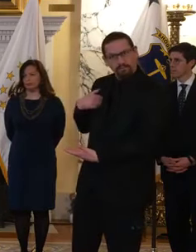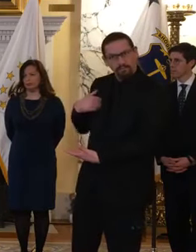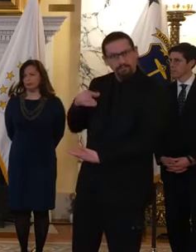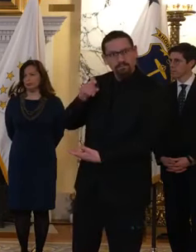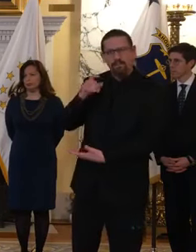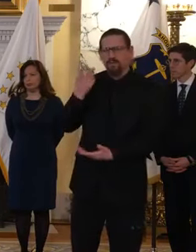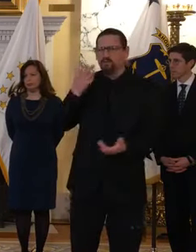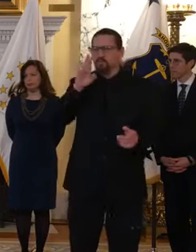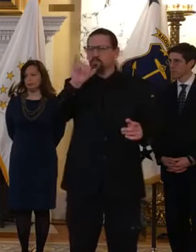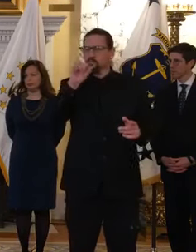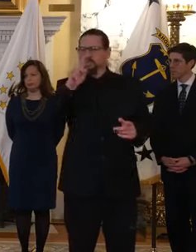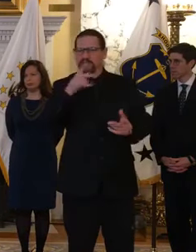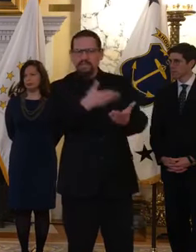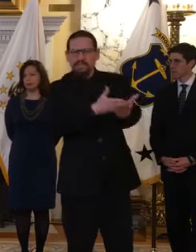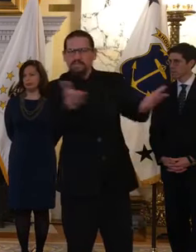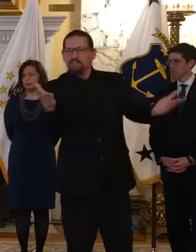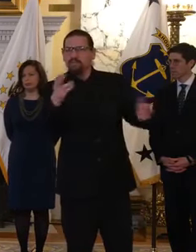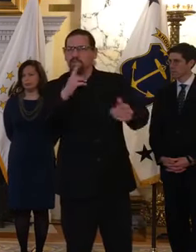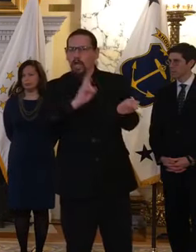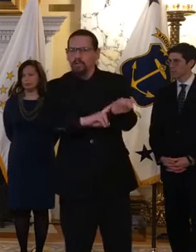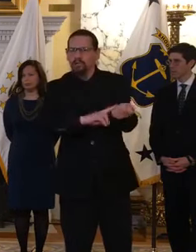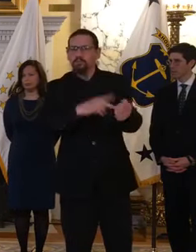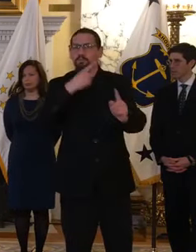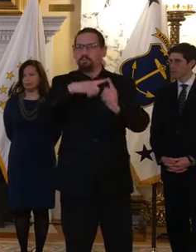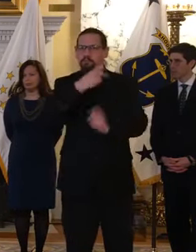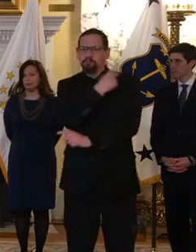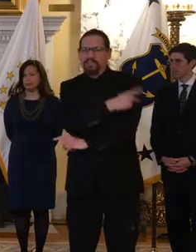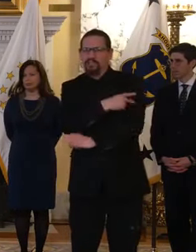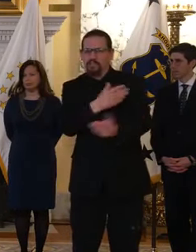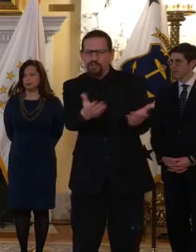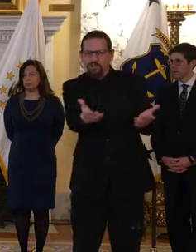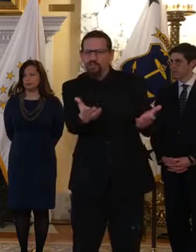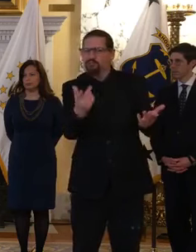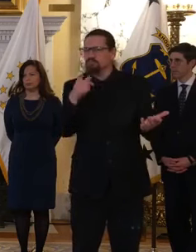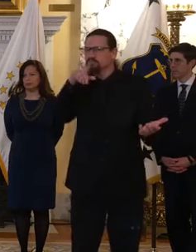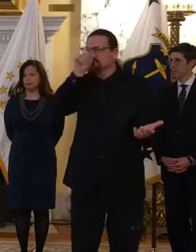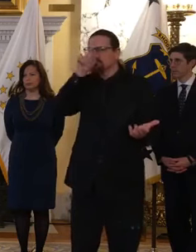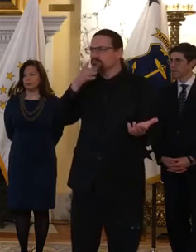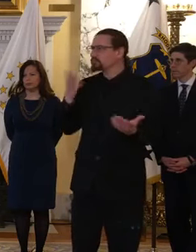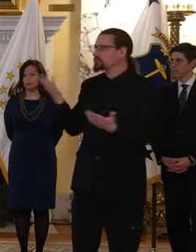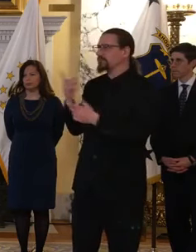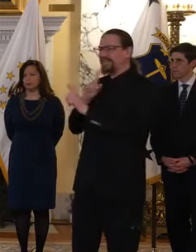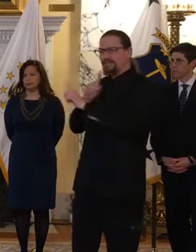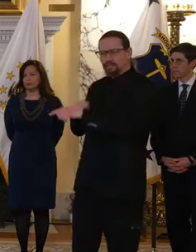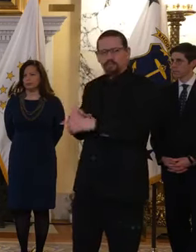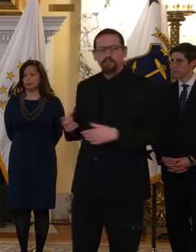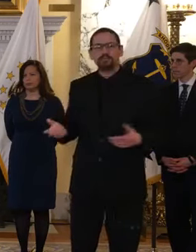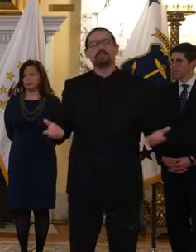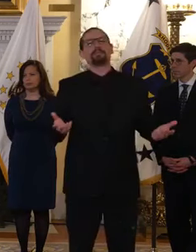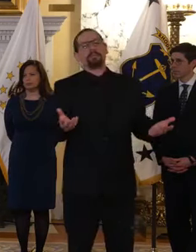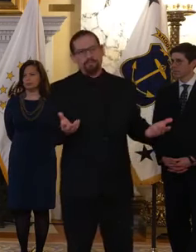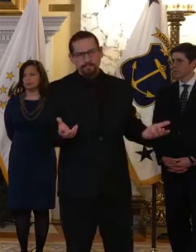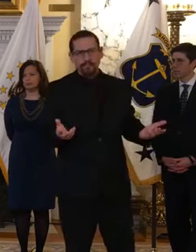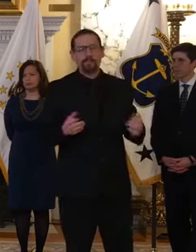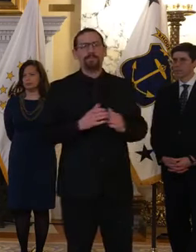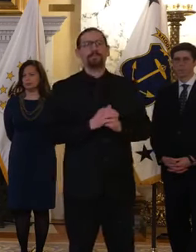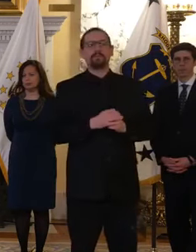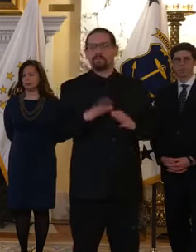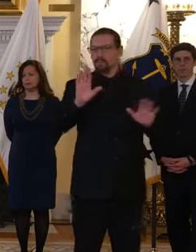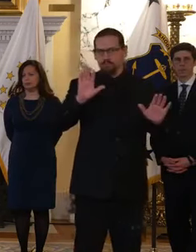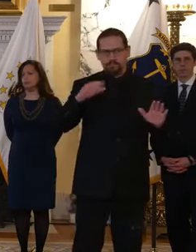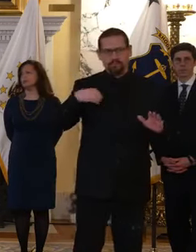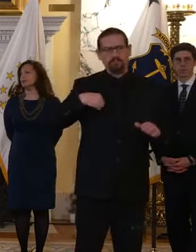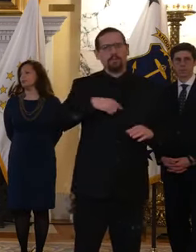risk? We are focused on providing PPE to healthcare workers in these high-risk